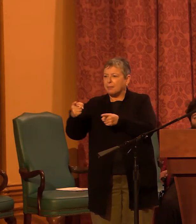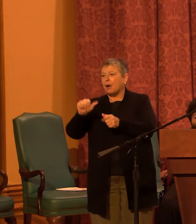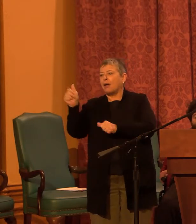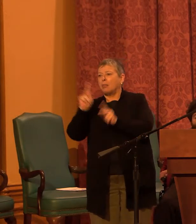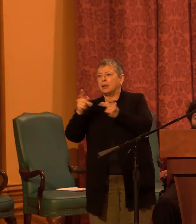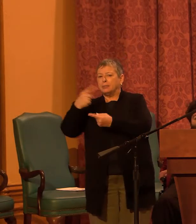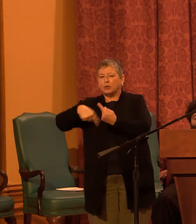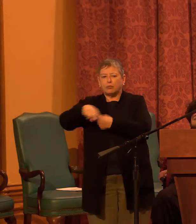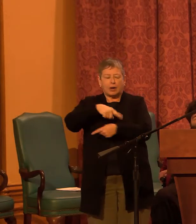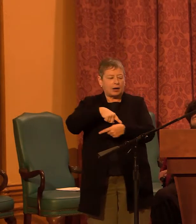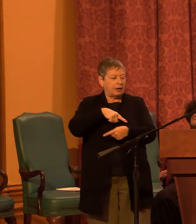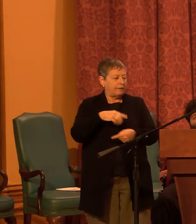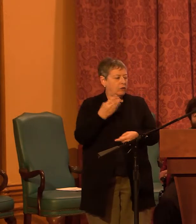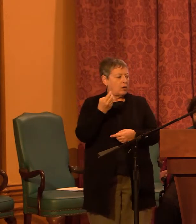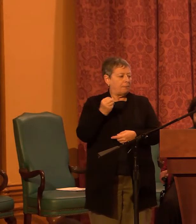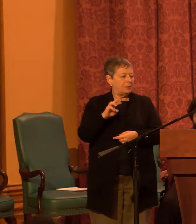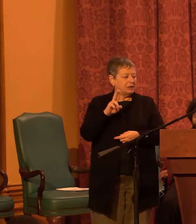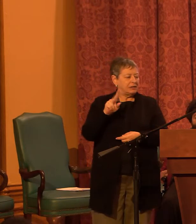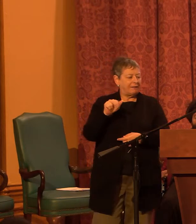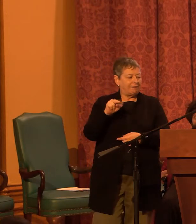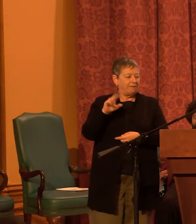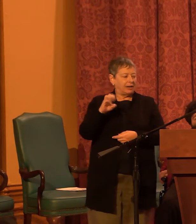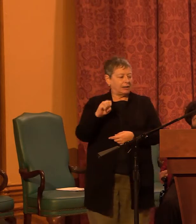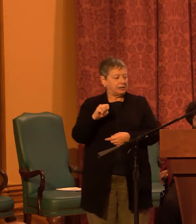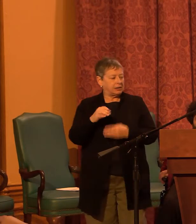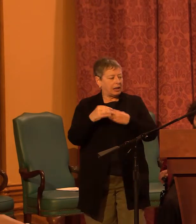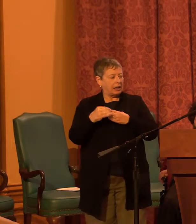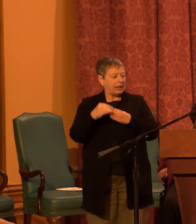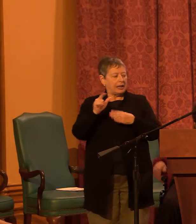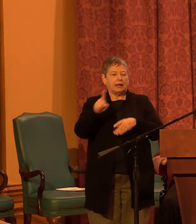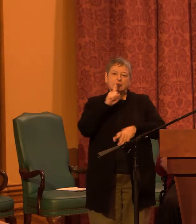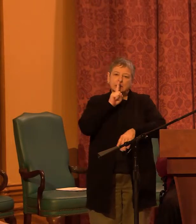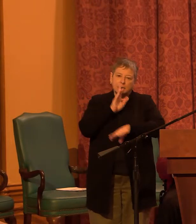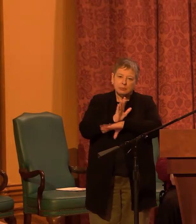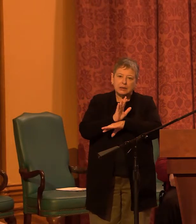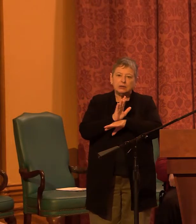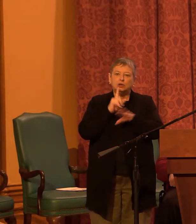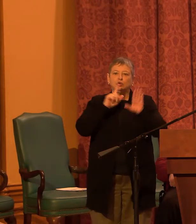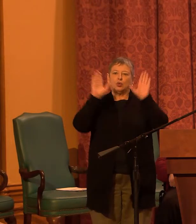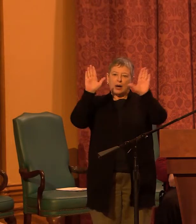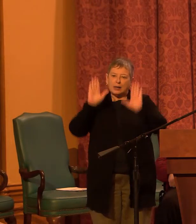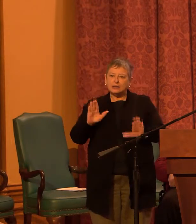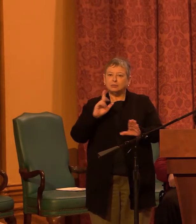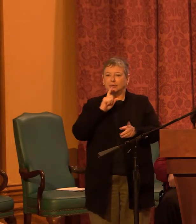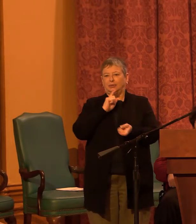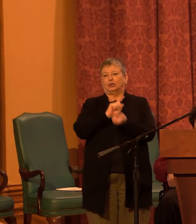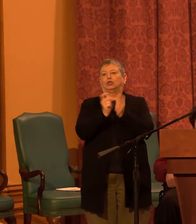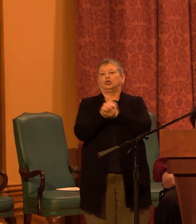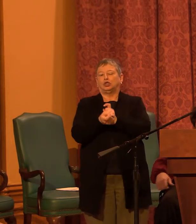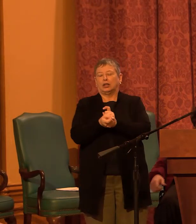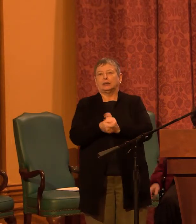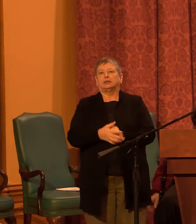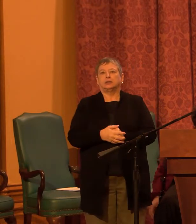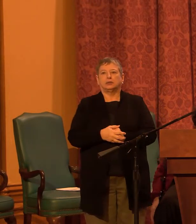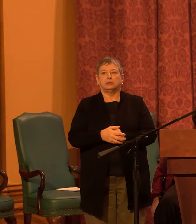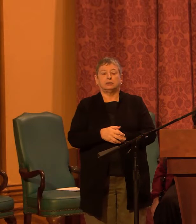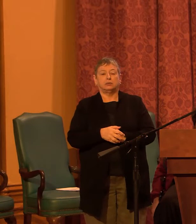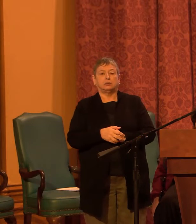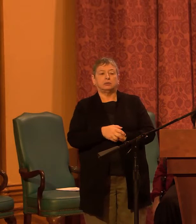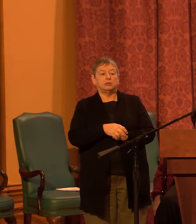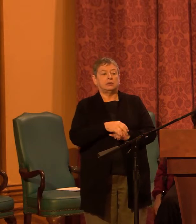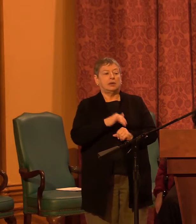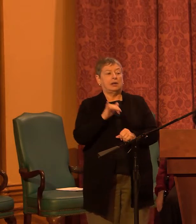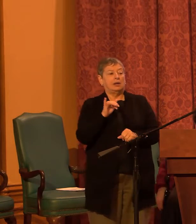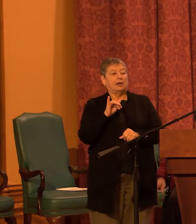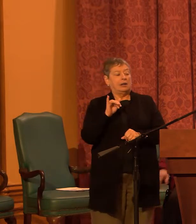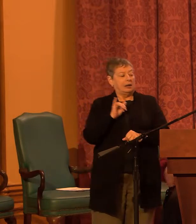a strong sense of compassion led to a vision, and his commitment to action led to change. Like Ken Vance, this